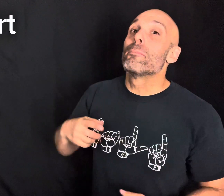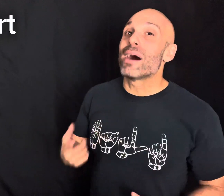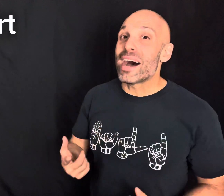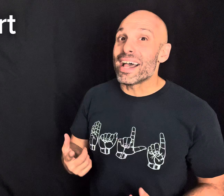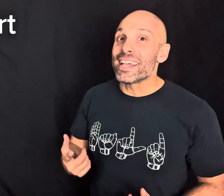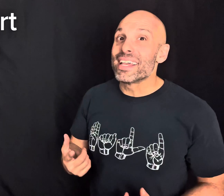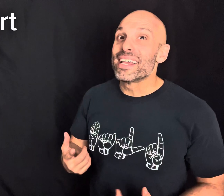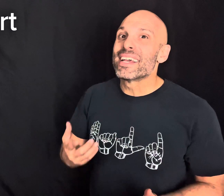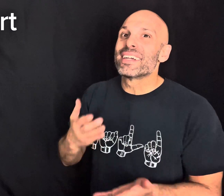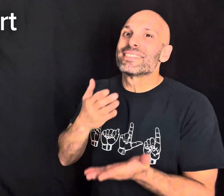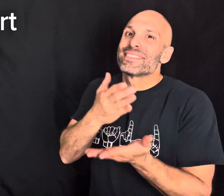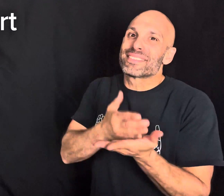pie,